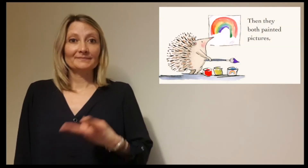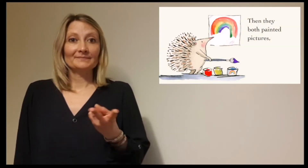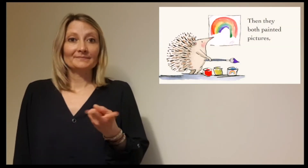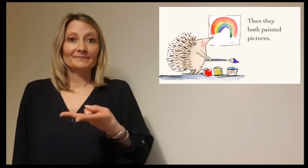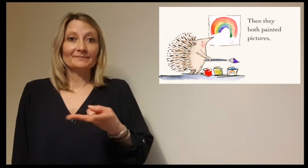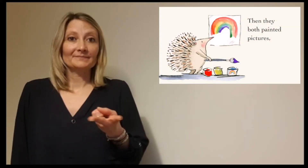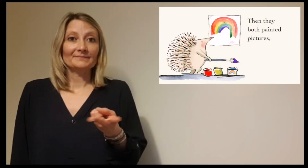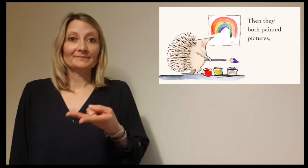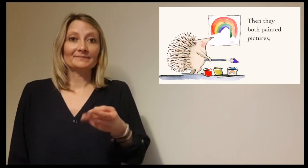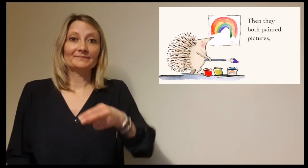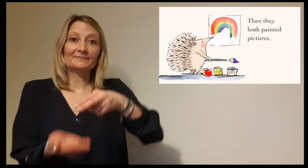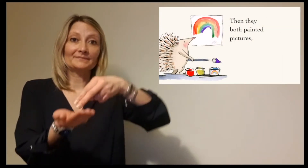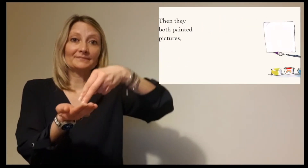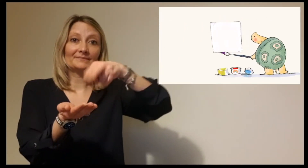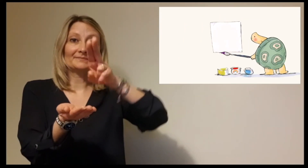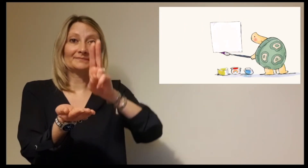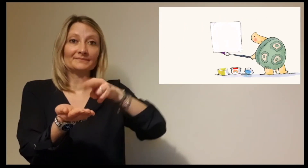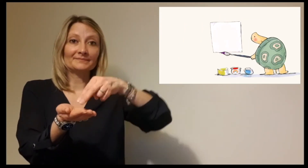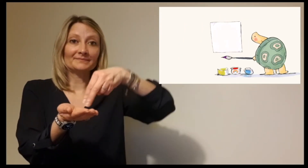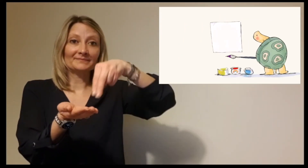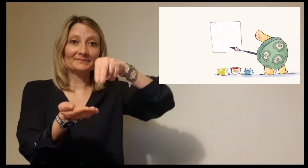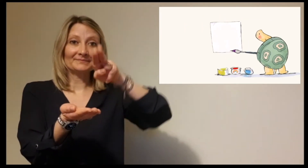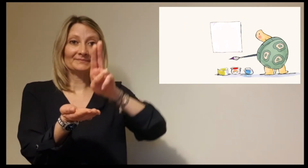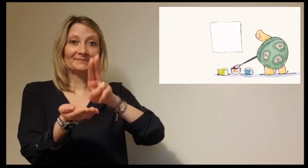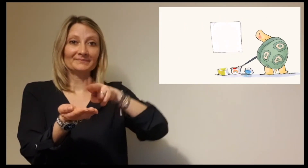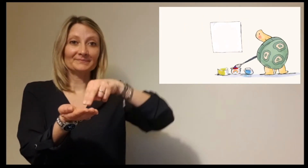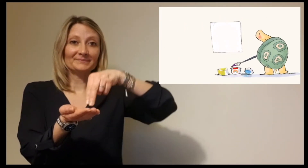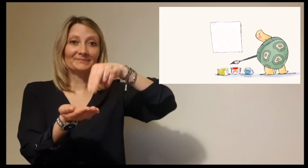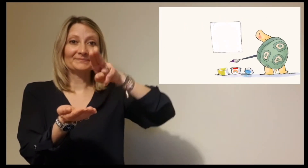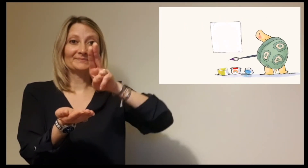They both painted pictures,